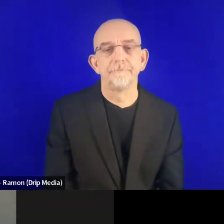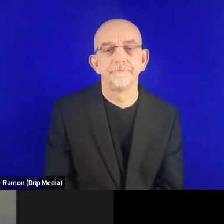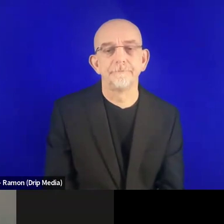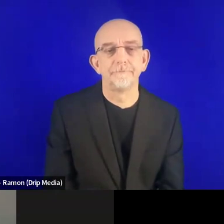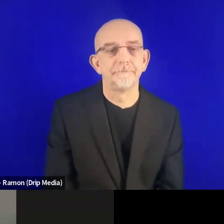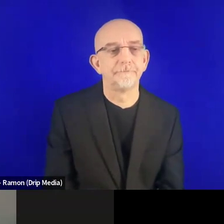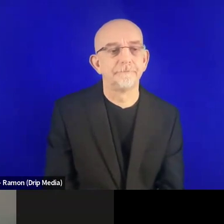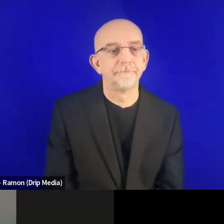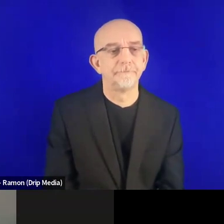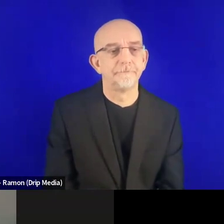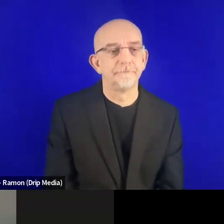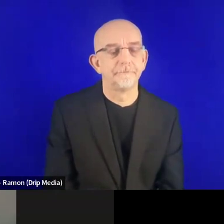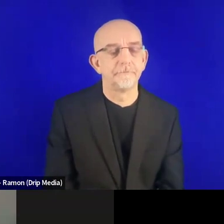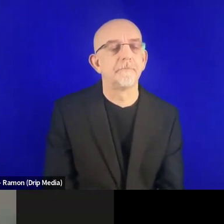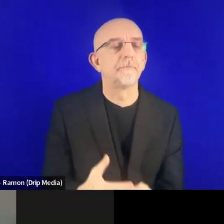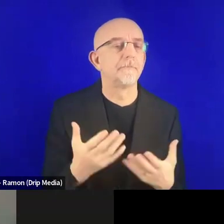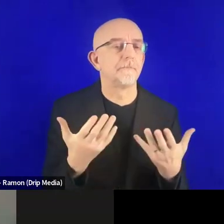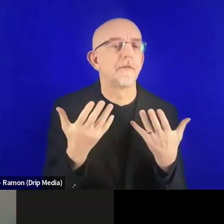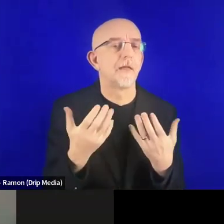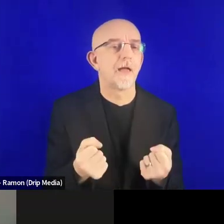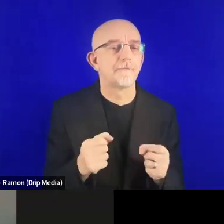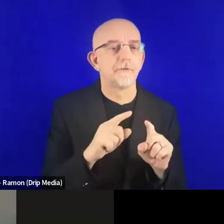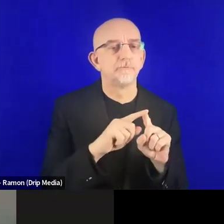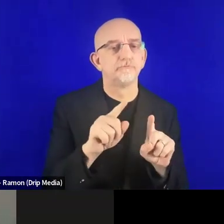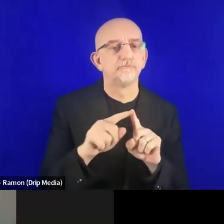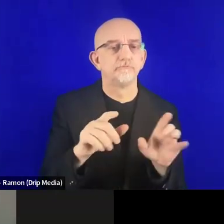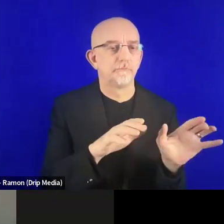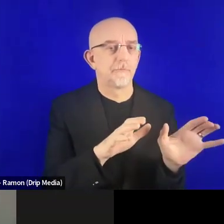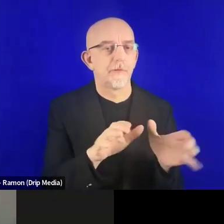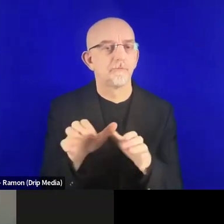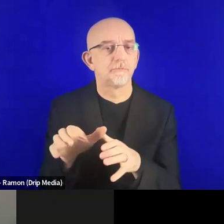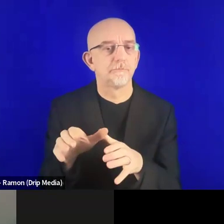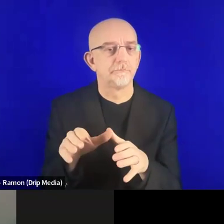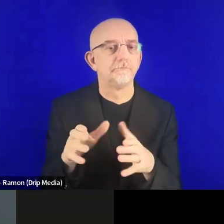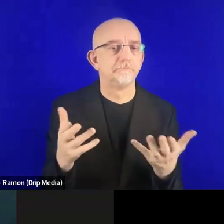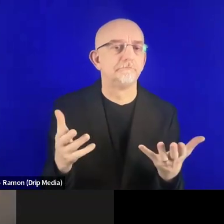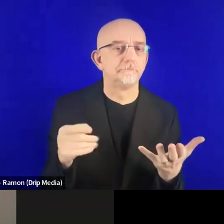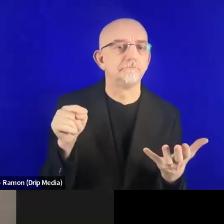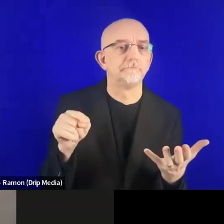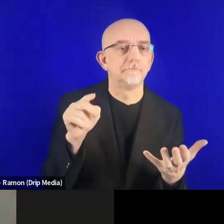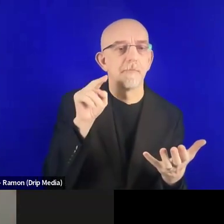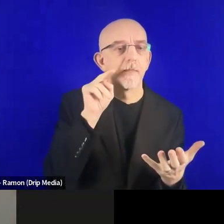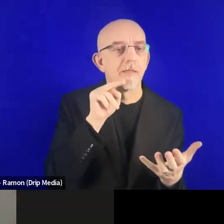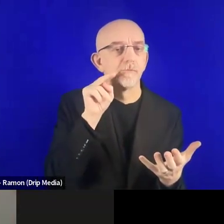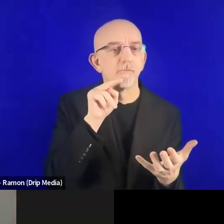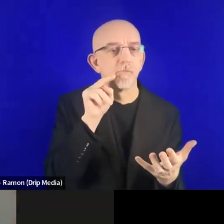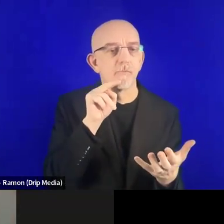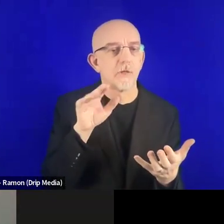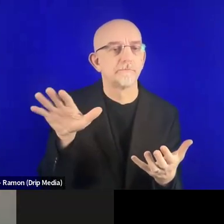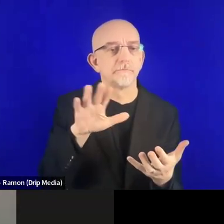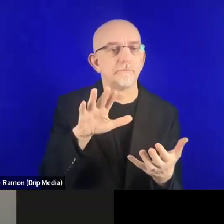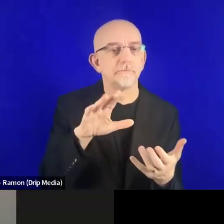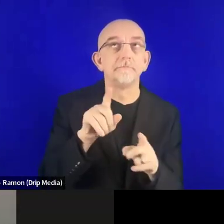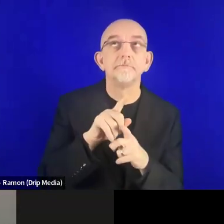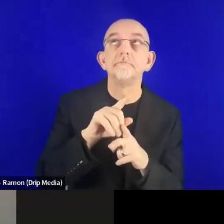Agencies, like the Ministry of Environment, the National Council for Climate Change, and all of that, about 8 to